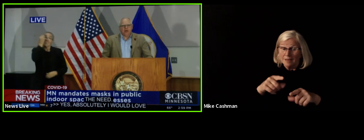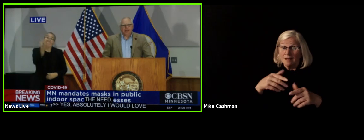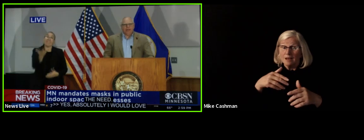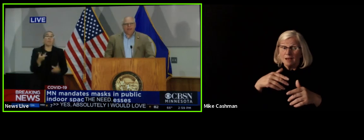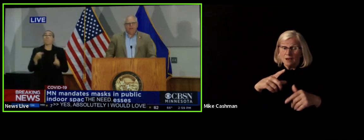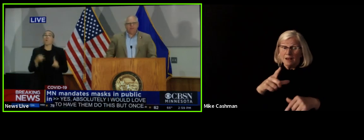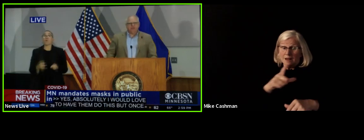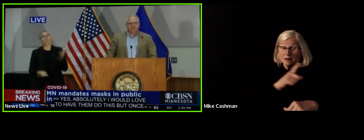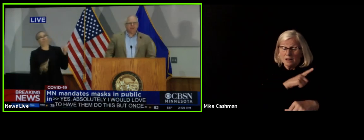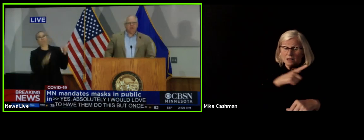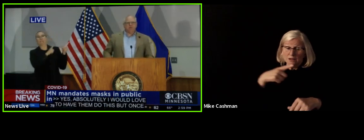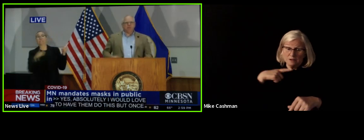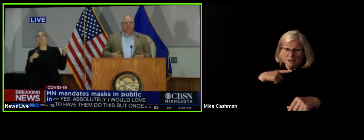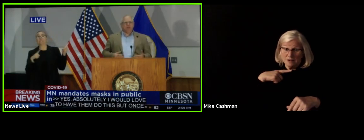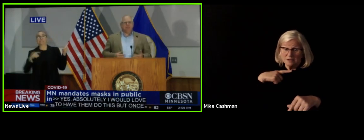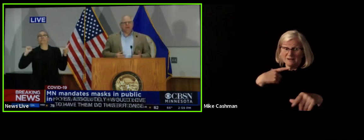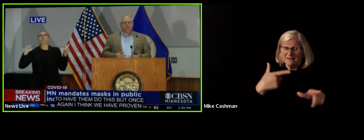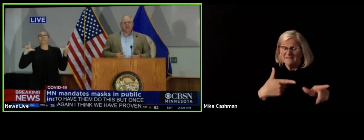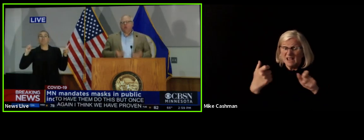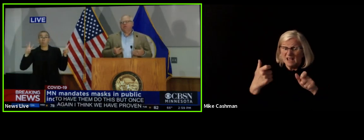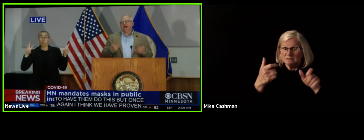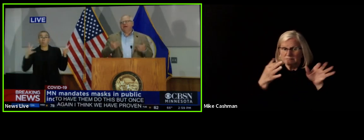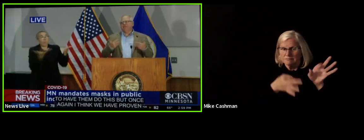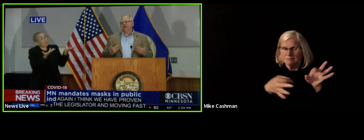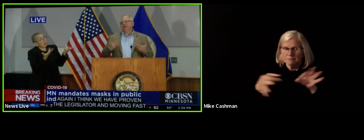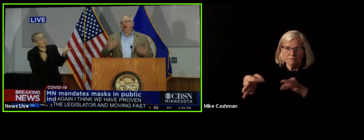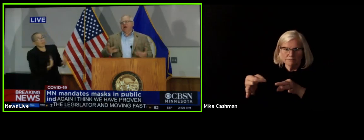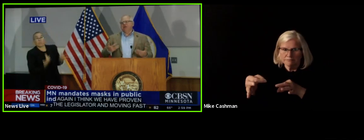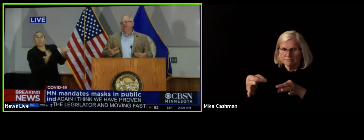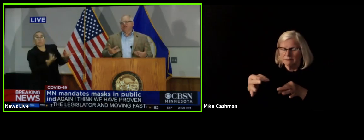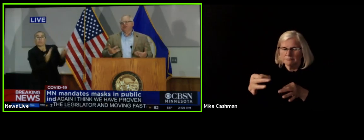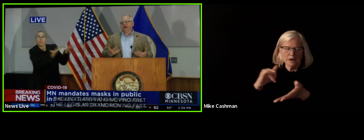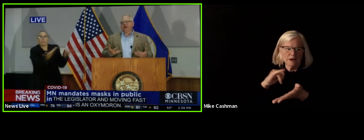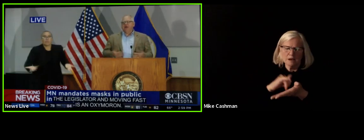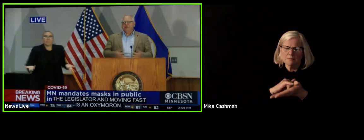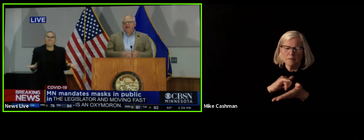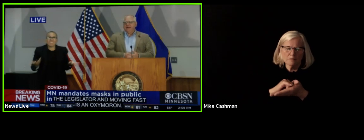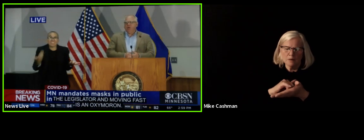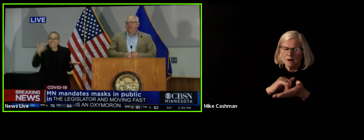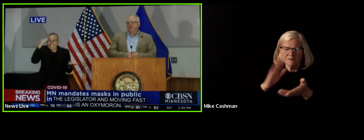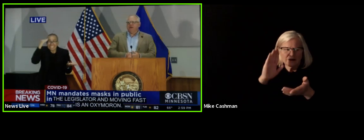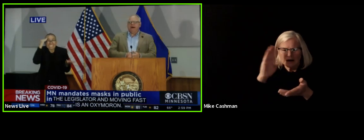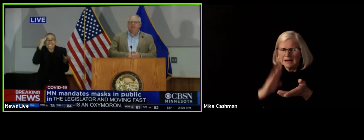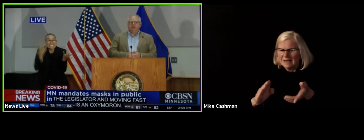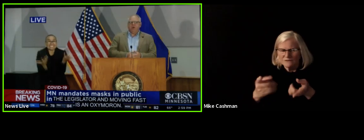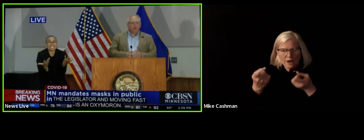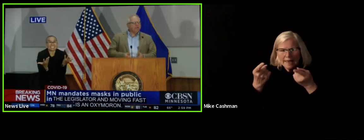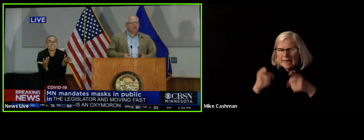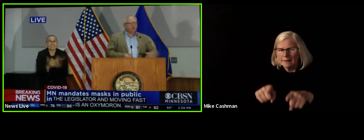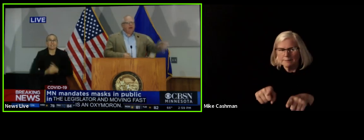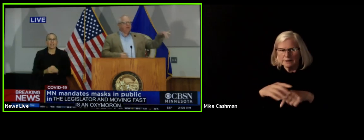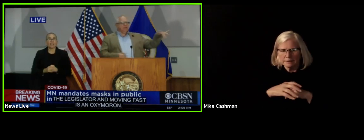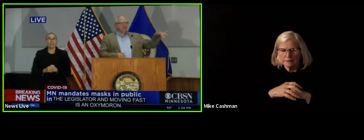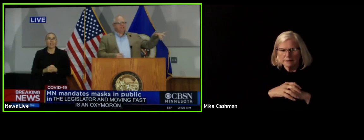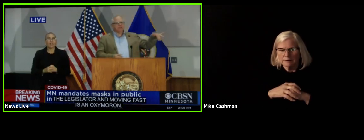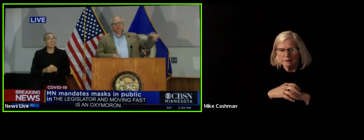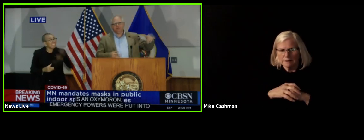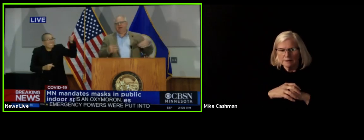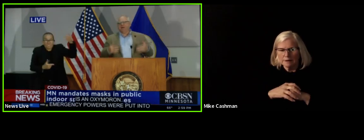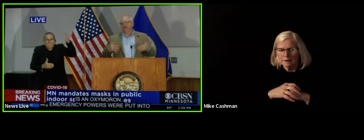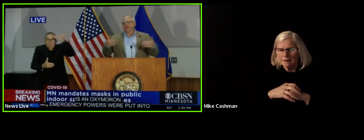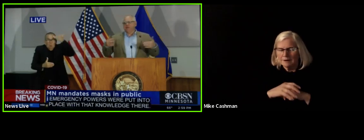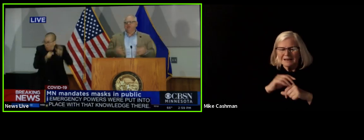oxymoron. And emergency powers were put into place with that very knowledge there, that it wasn't about working around the legislature,